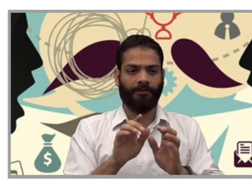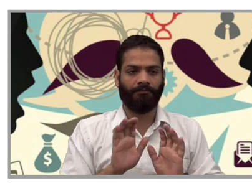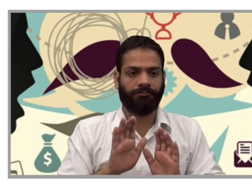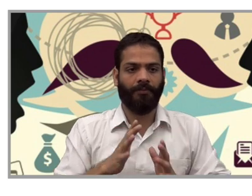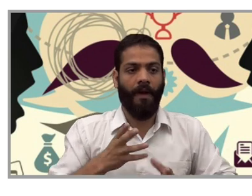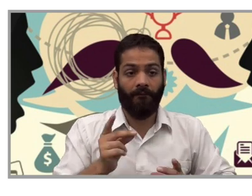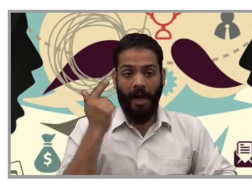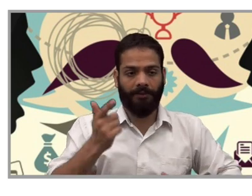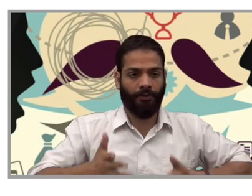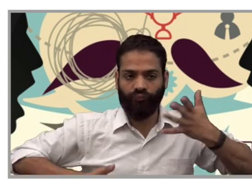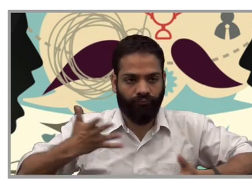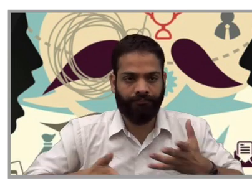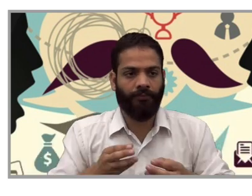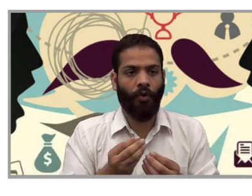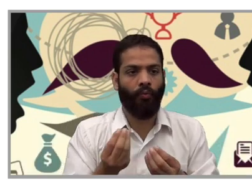For example,